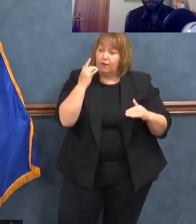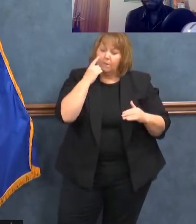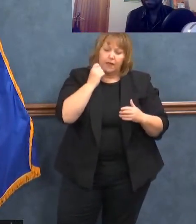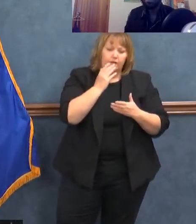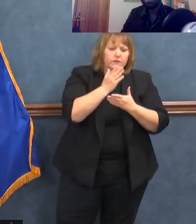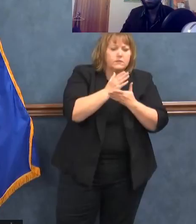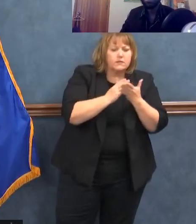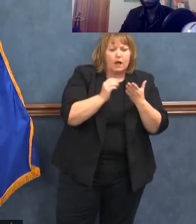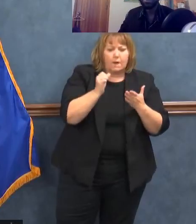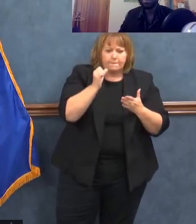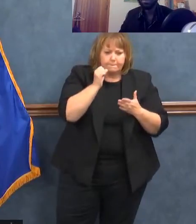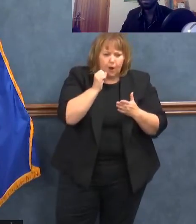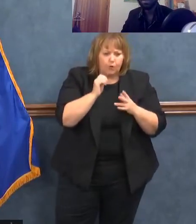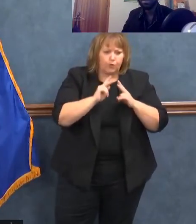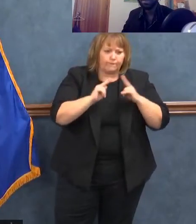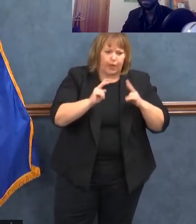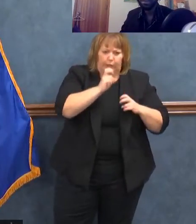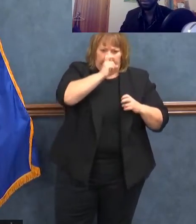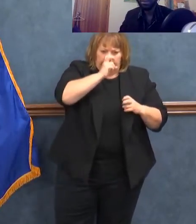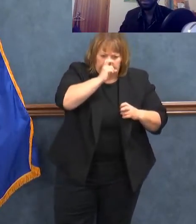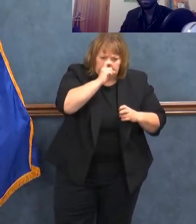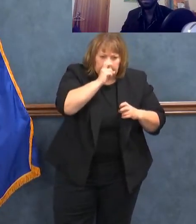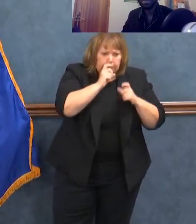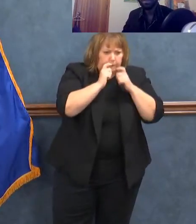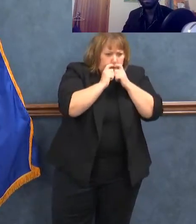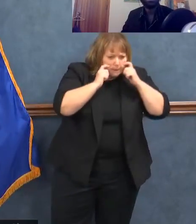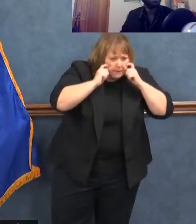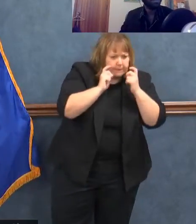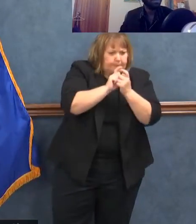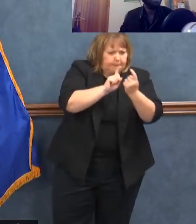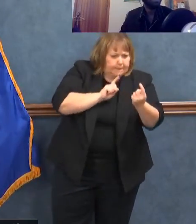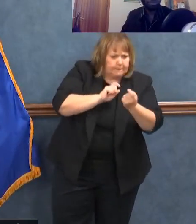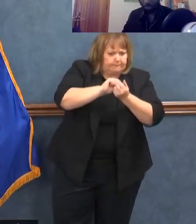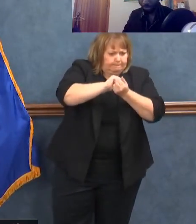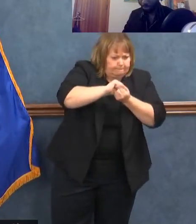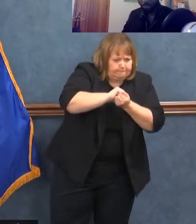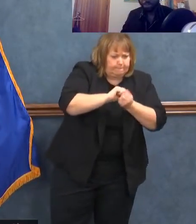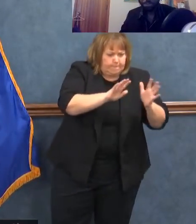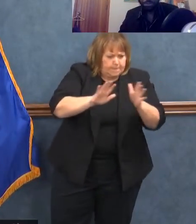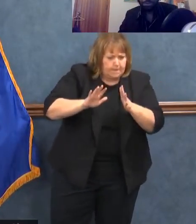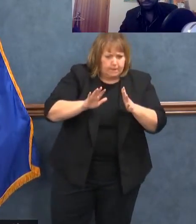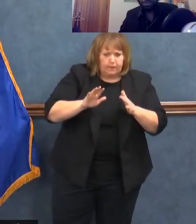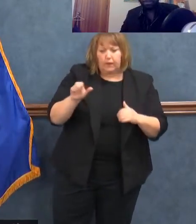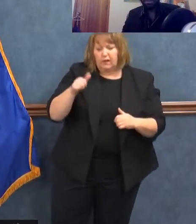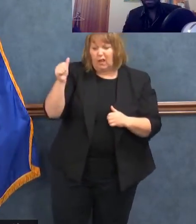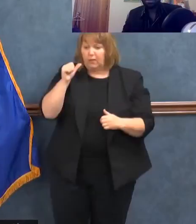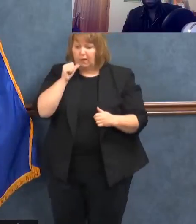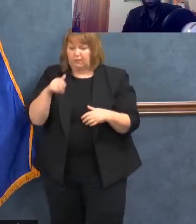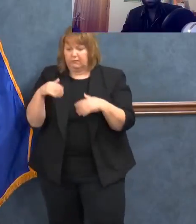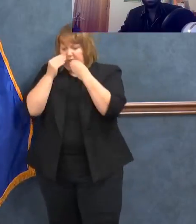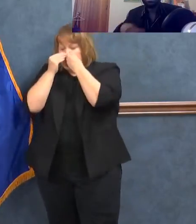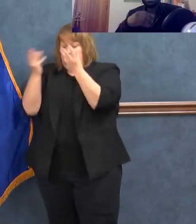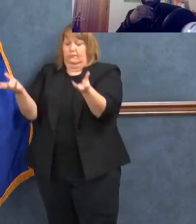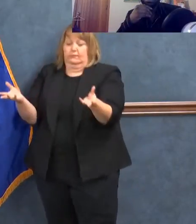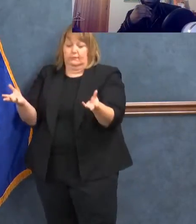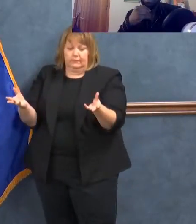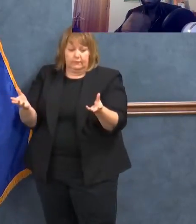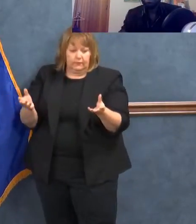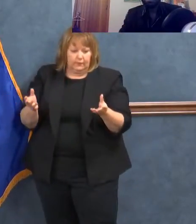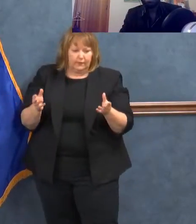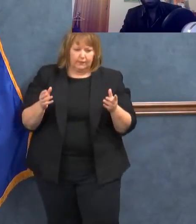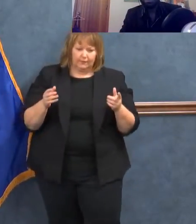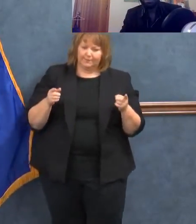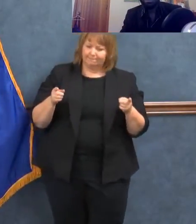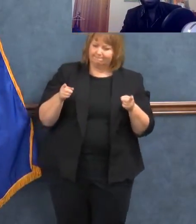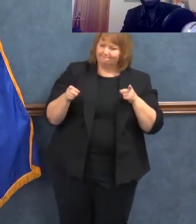of mitigating and taking the appropriate protocols. Others just kind of let whatever happen. And that's what I need